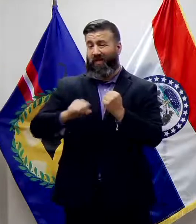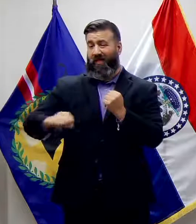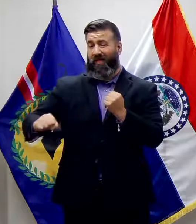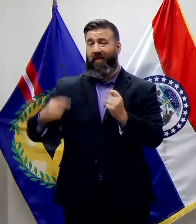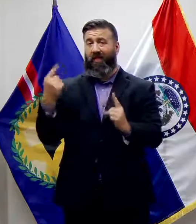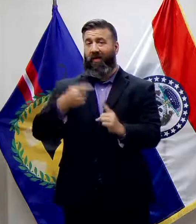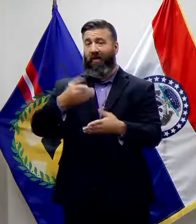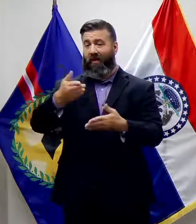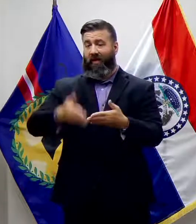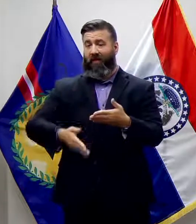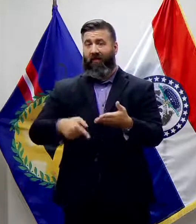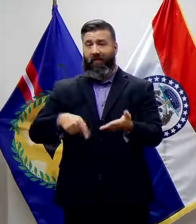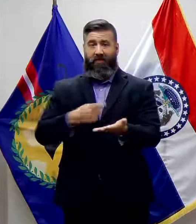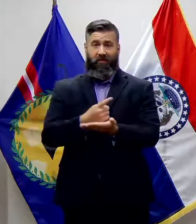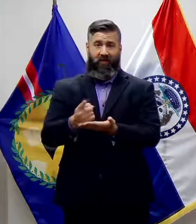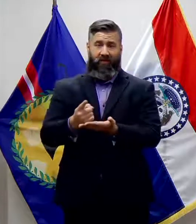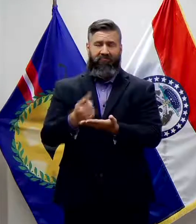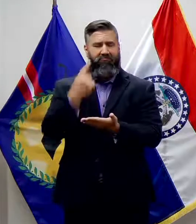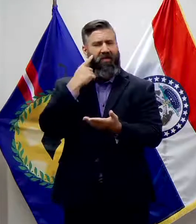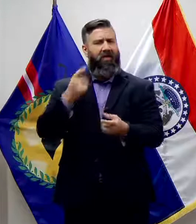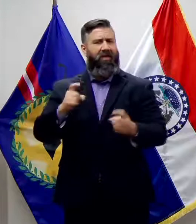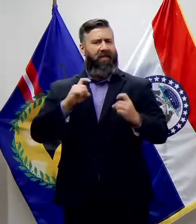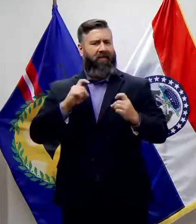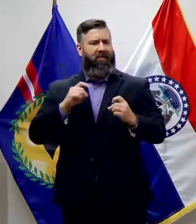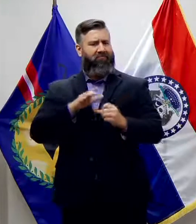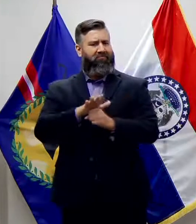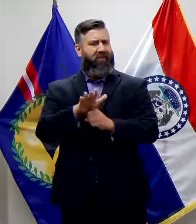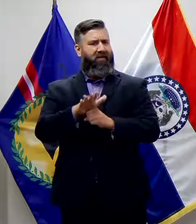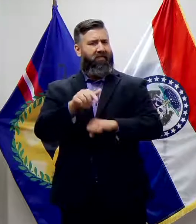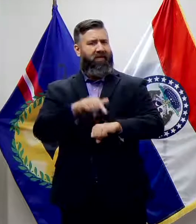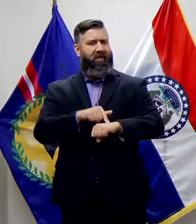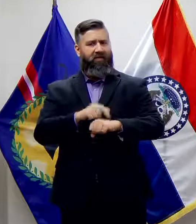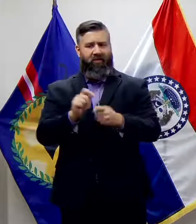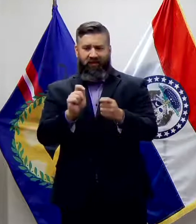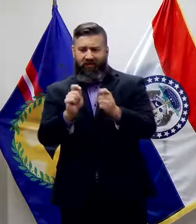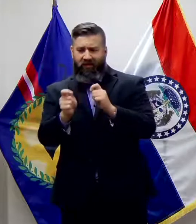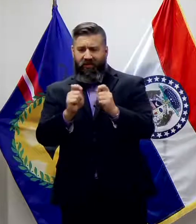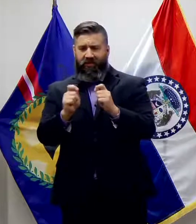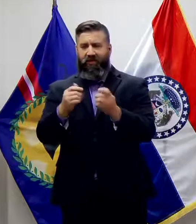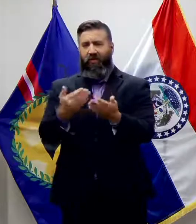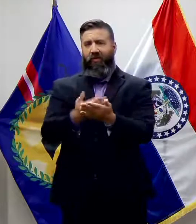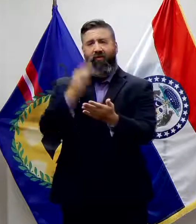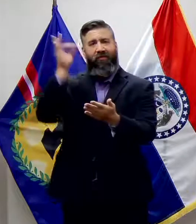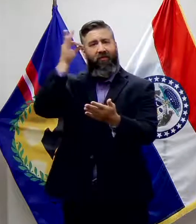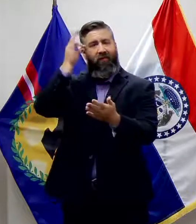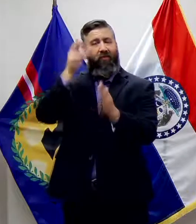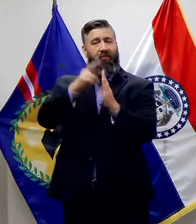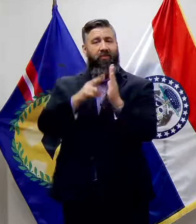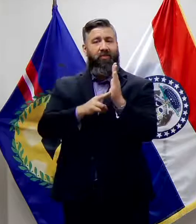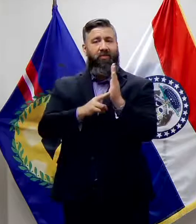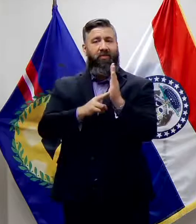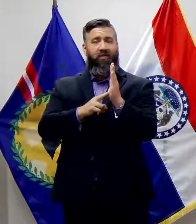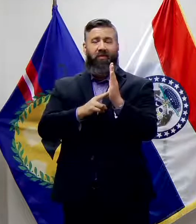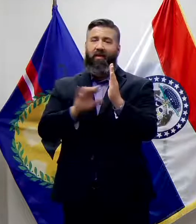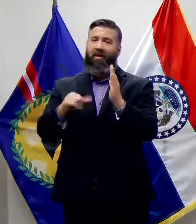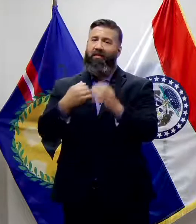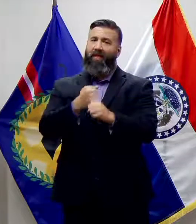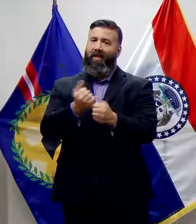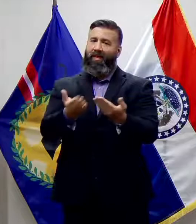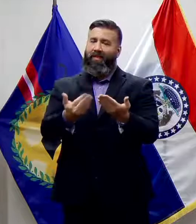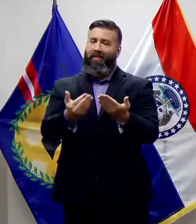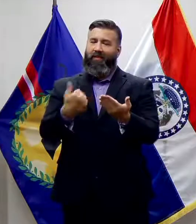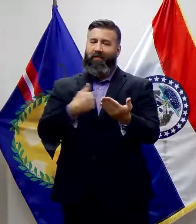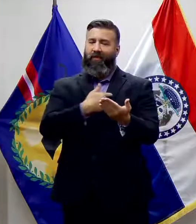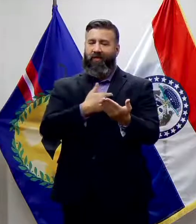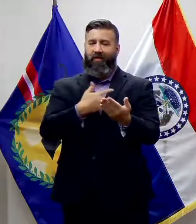this week, and we think that gave us a lot of time to adjust to the new federal rules that made it a lot easier for us to